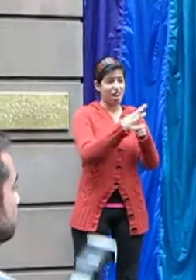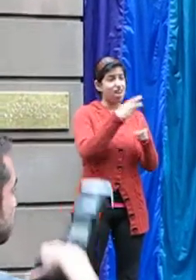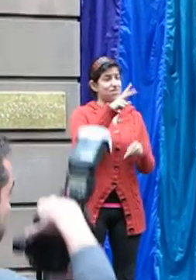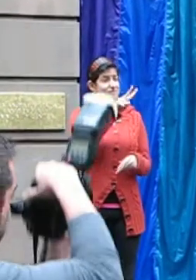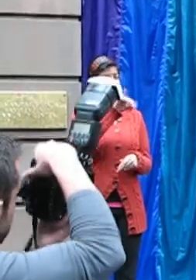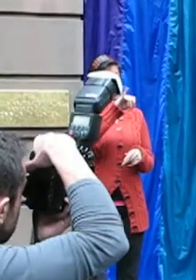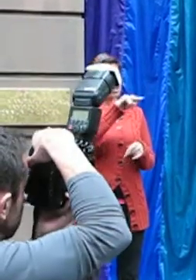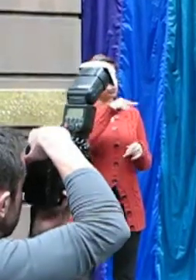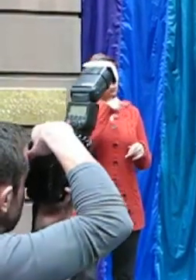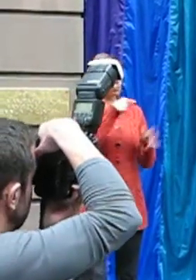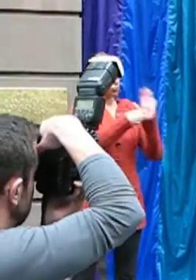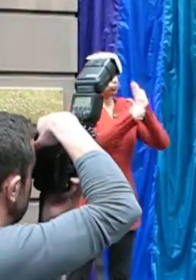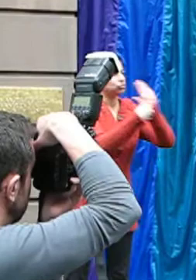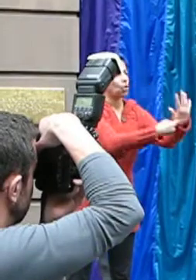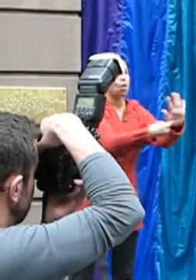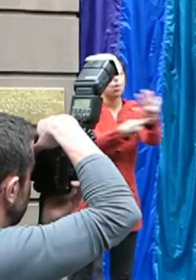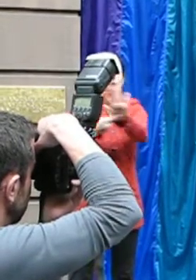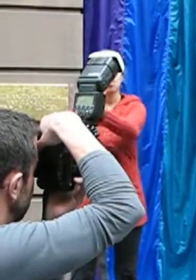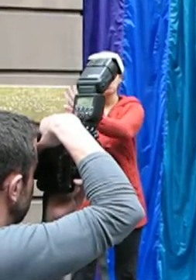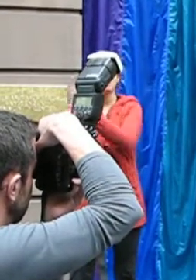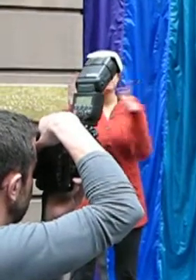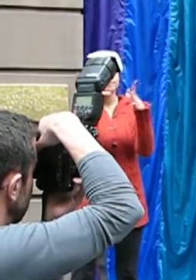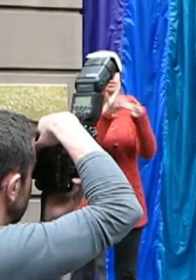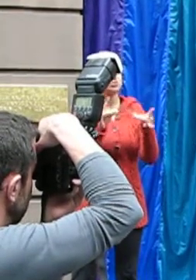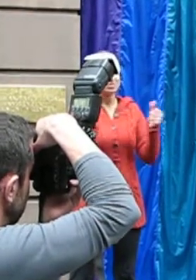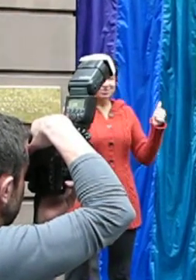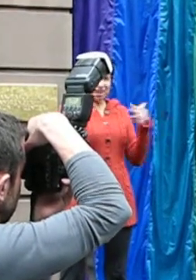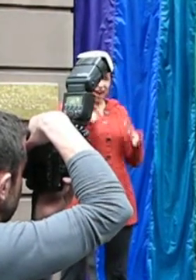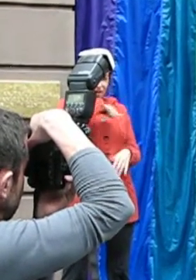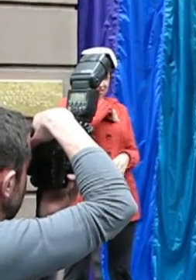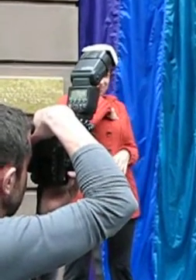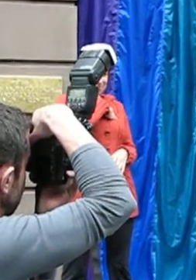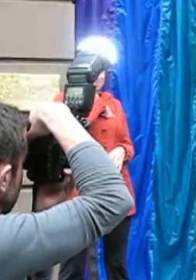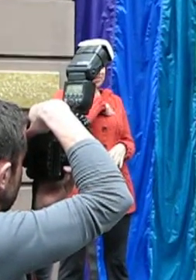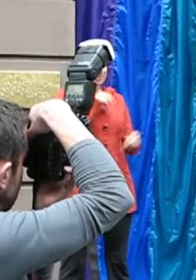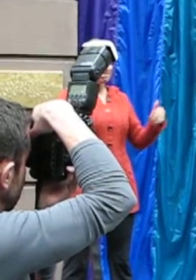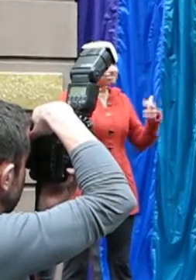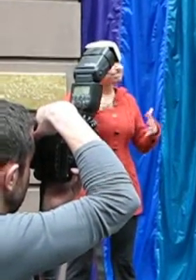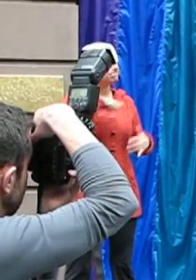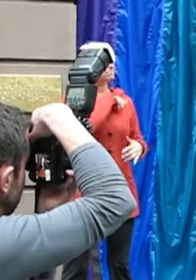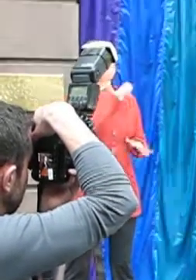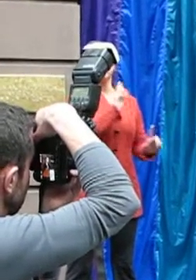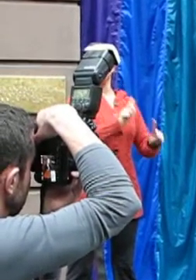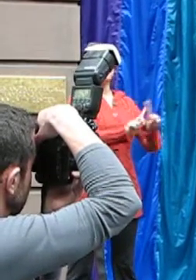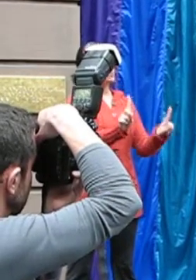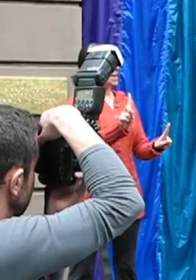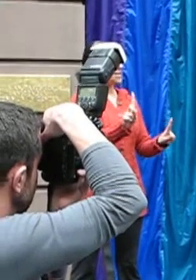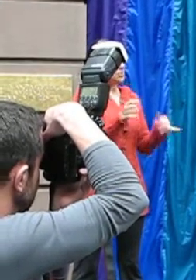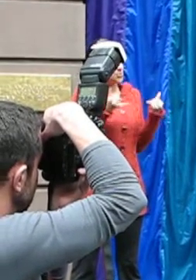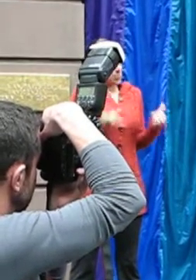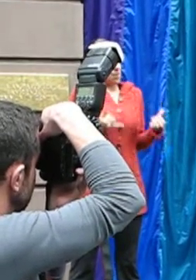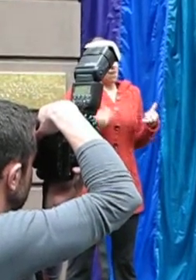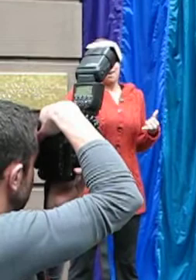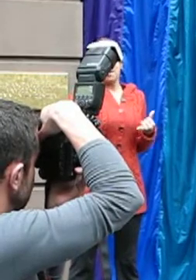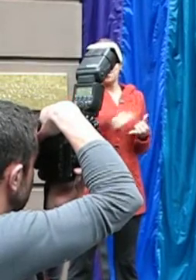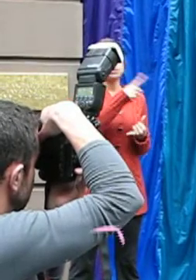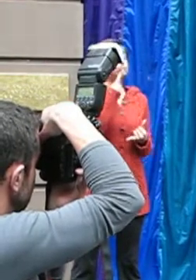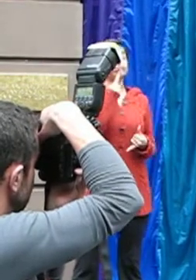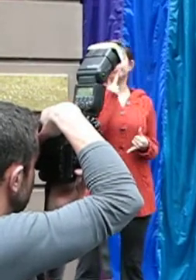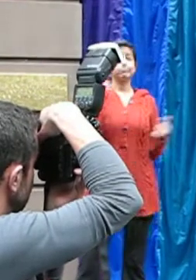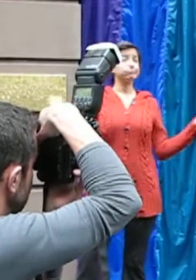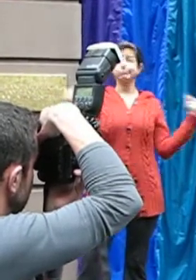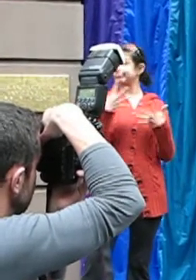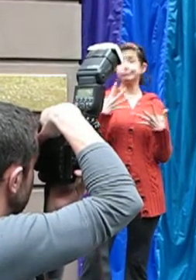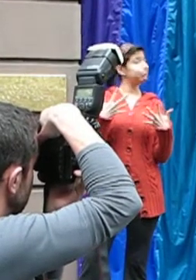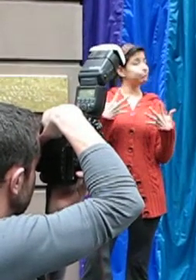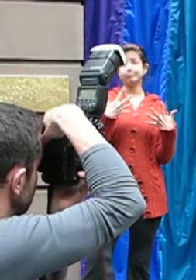send a message to us. It's meant to scare us and it's meant to intimidate us. And we are standing here today to say we will not be scared